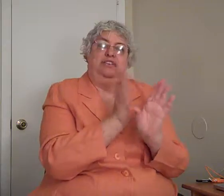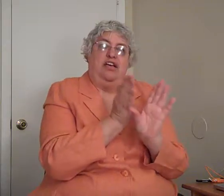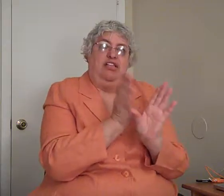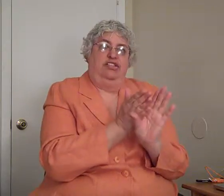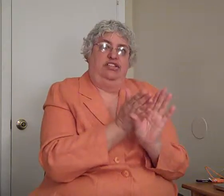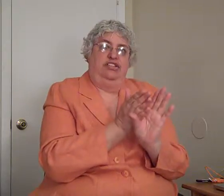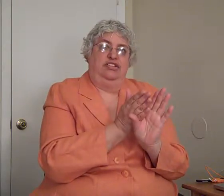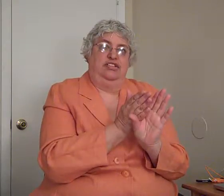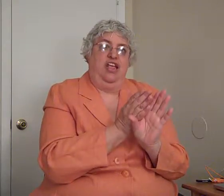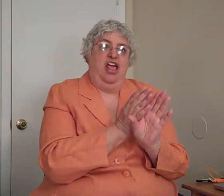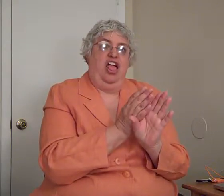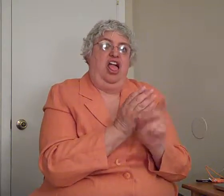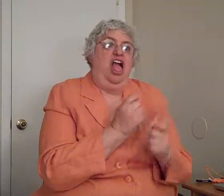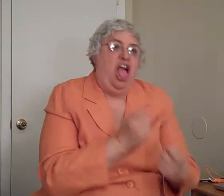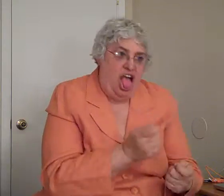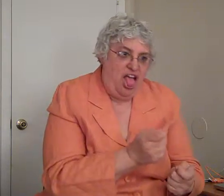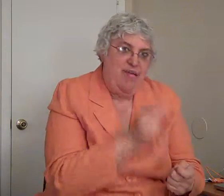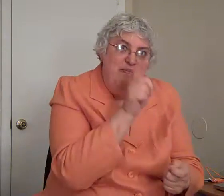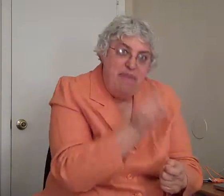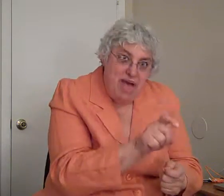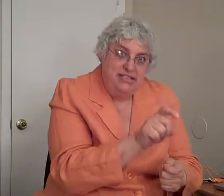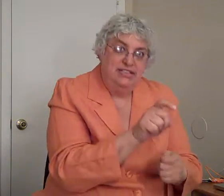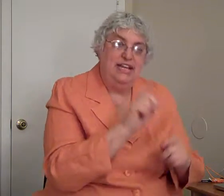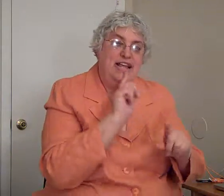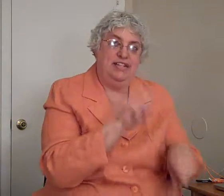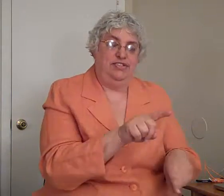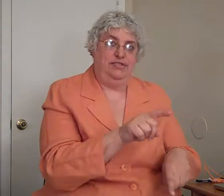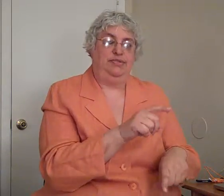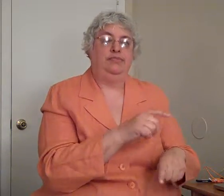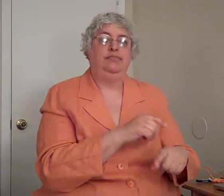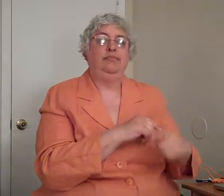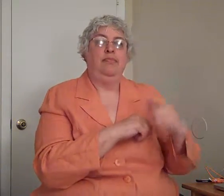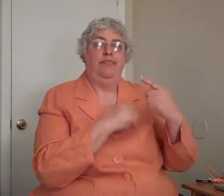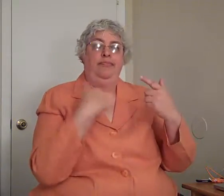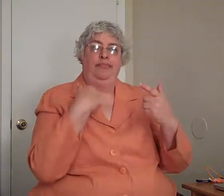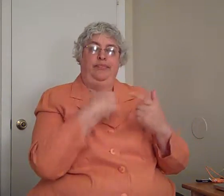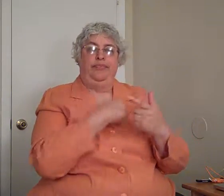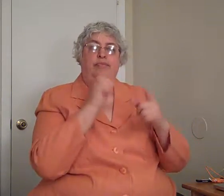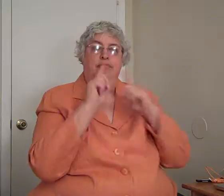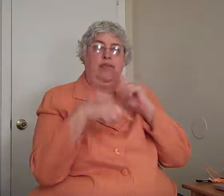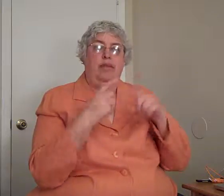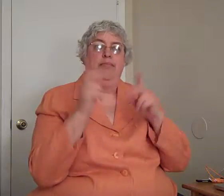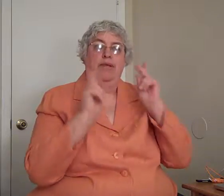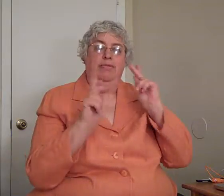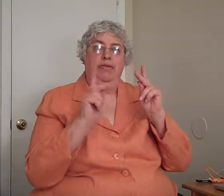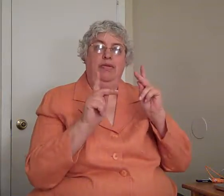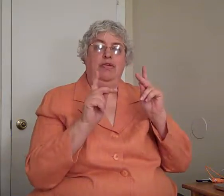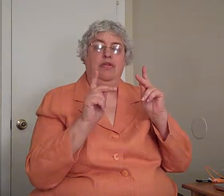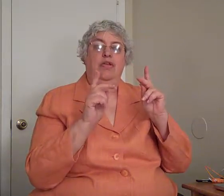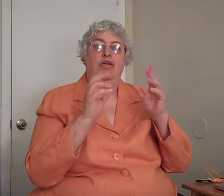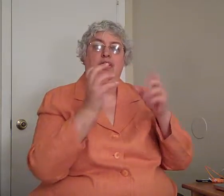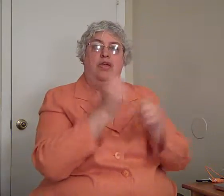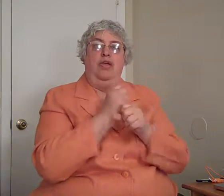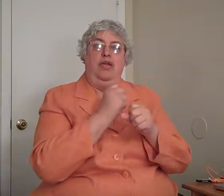simply cannot help it. We've already talked about one of these many triggers, and that's how people are programmed to acquire pleasure or avoid pain,